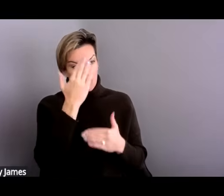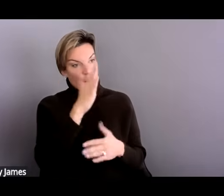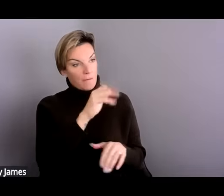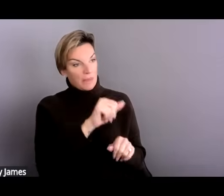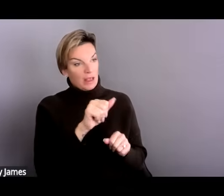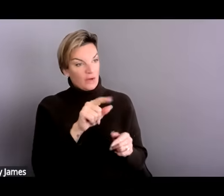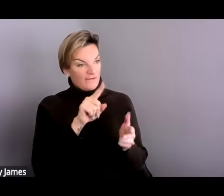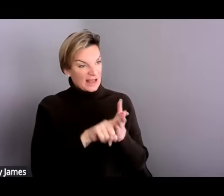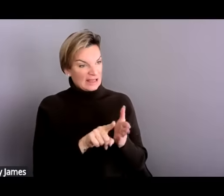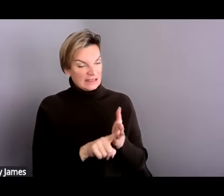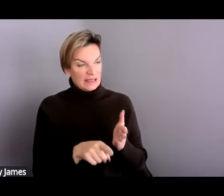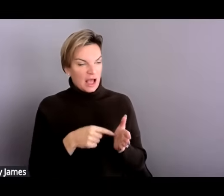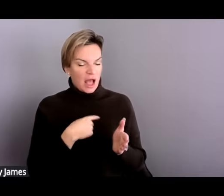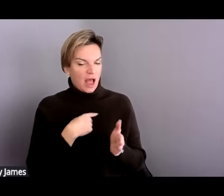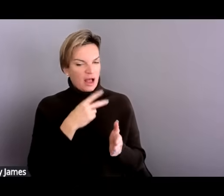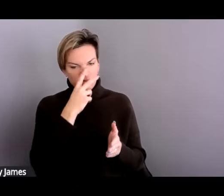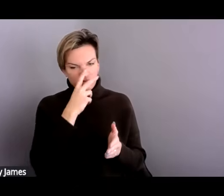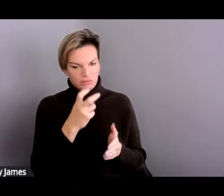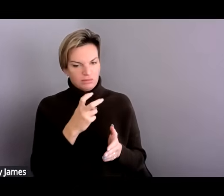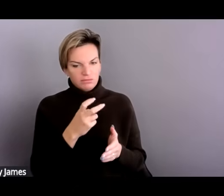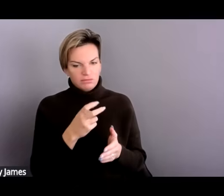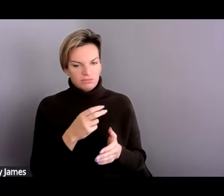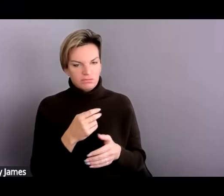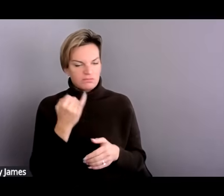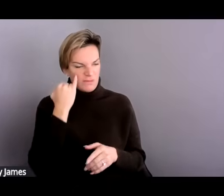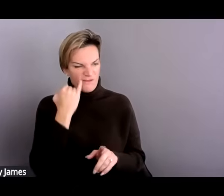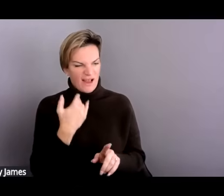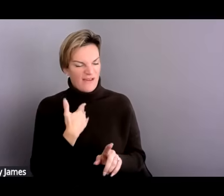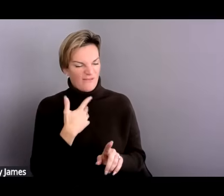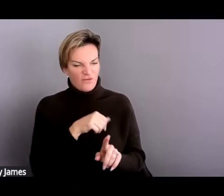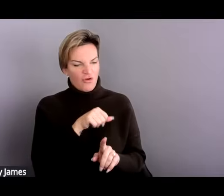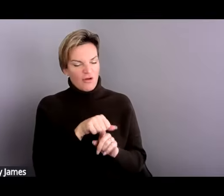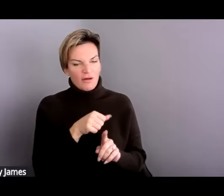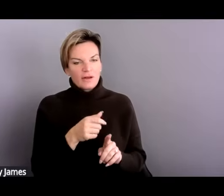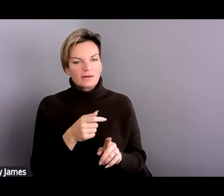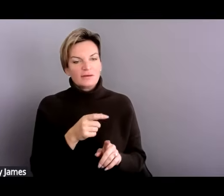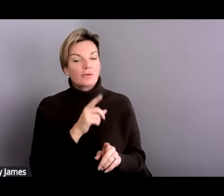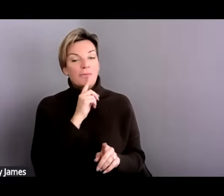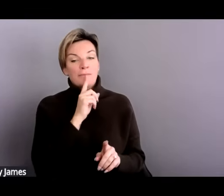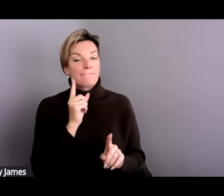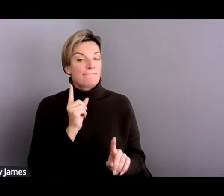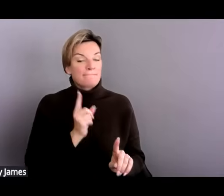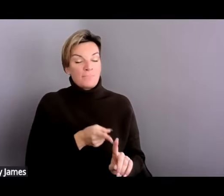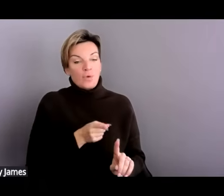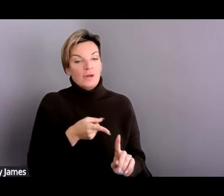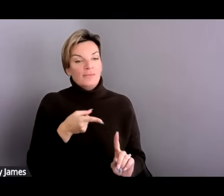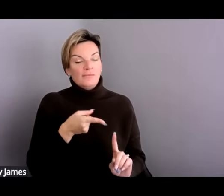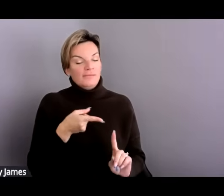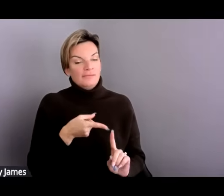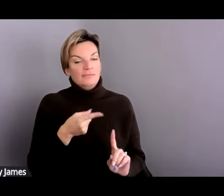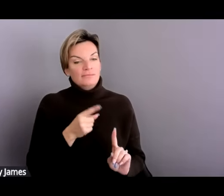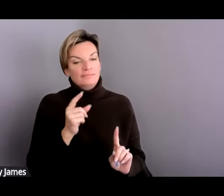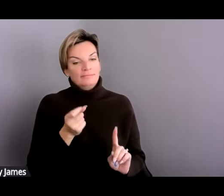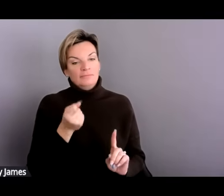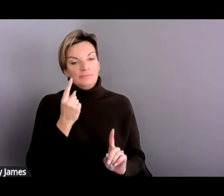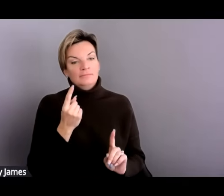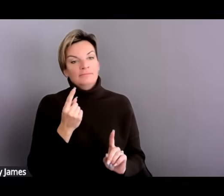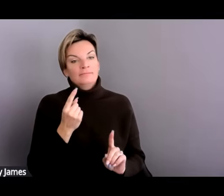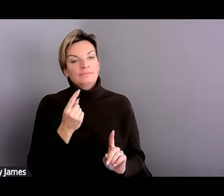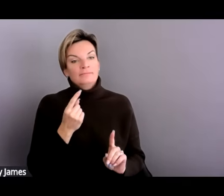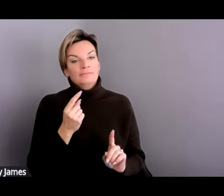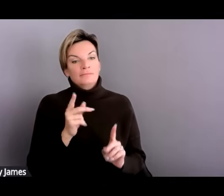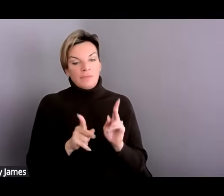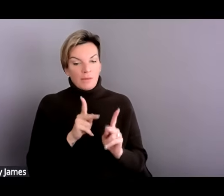them to prosecution if there's fraud. I think what this does is understanding that people are going to